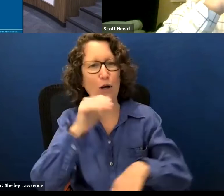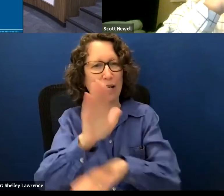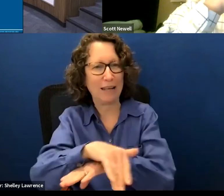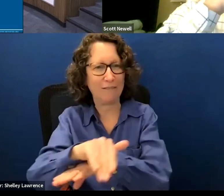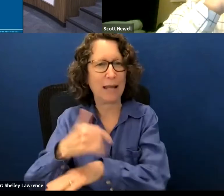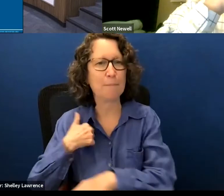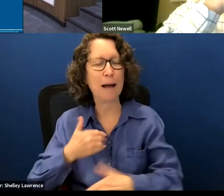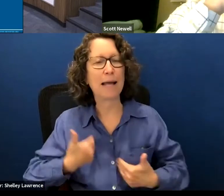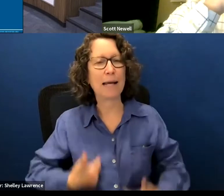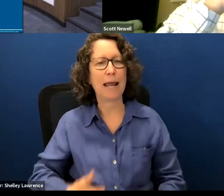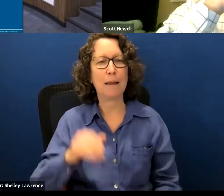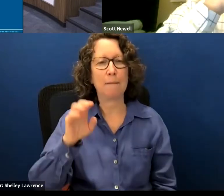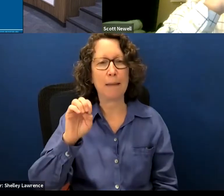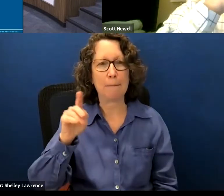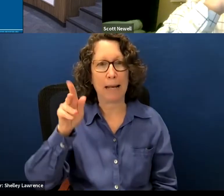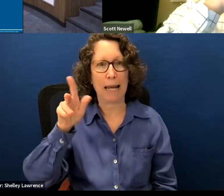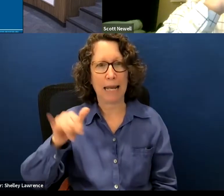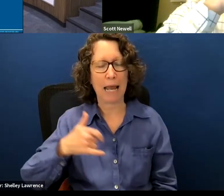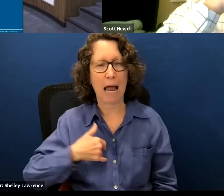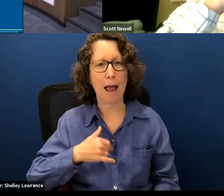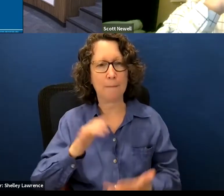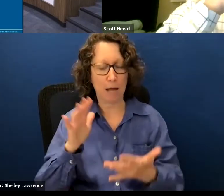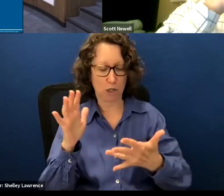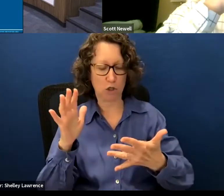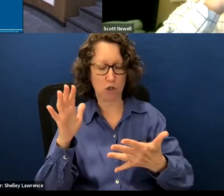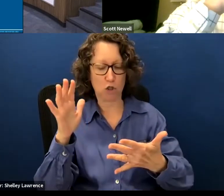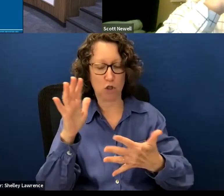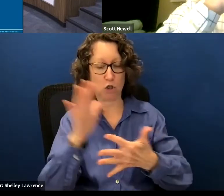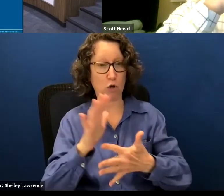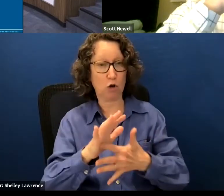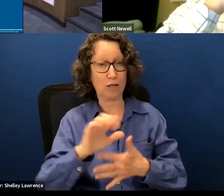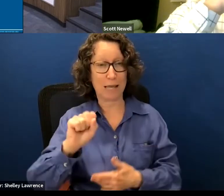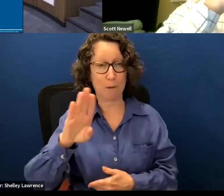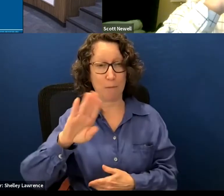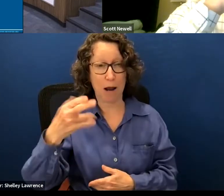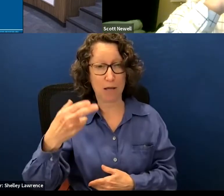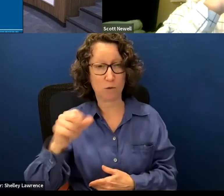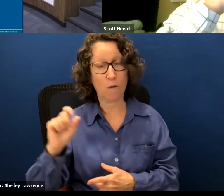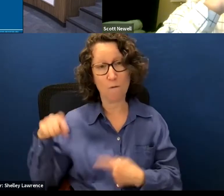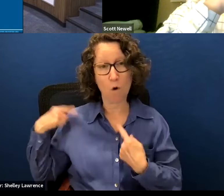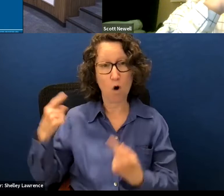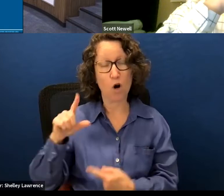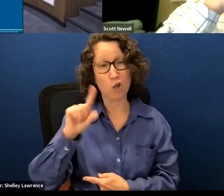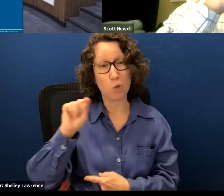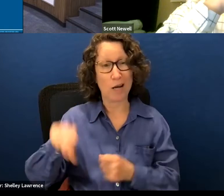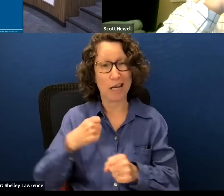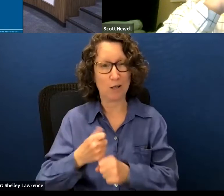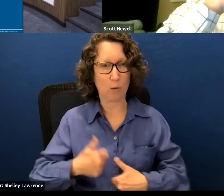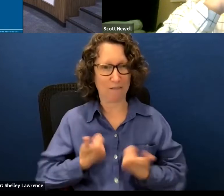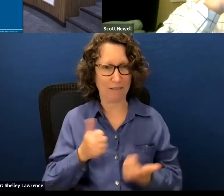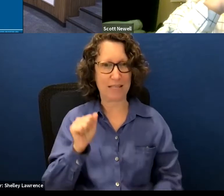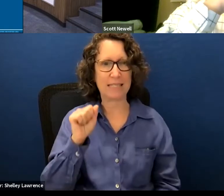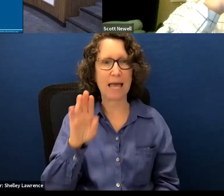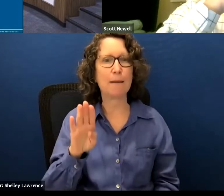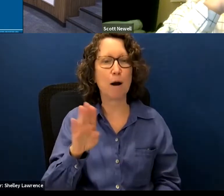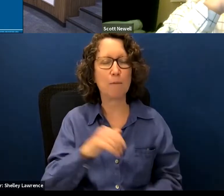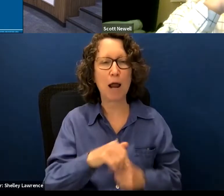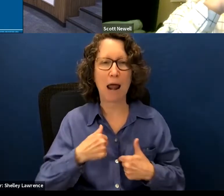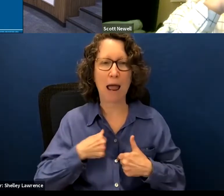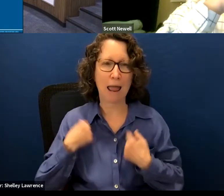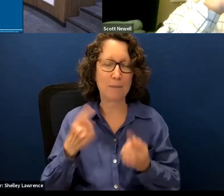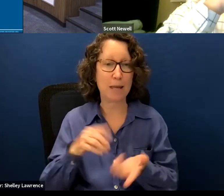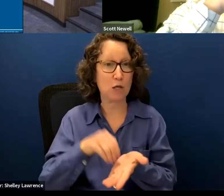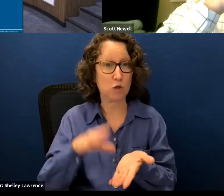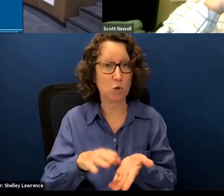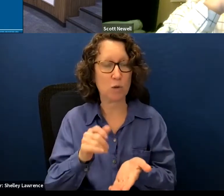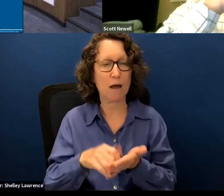My name is Emily Pineda, and I am a junior at Santa Barbara High School. For almost 2 decades, my family and I have lived in Santa Barbara, and I have been a